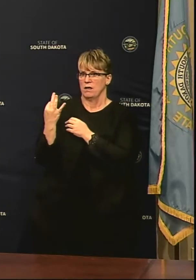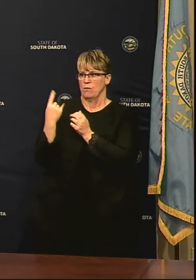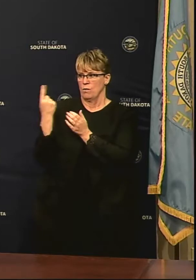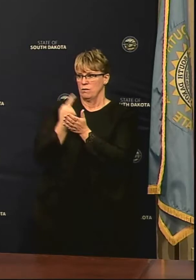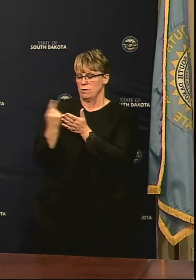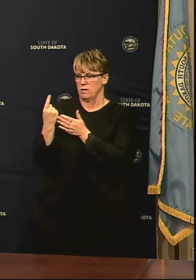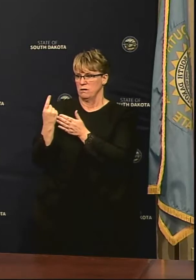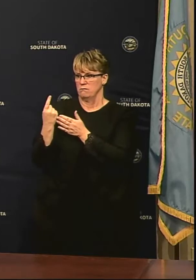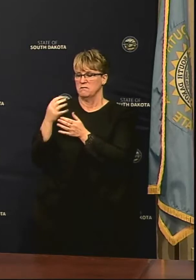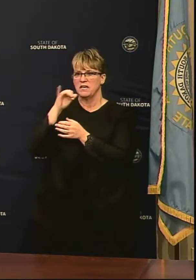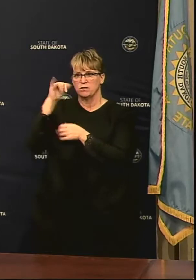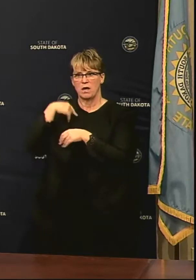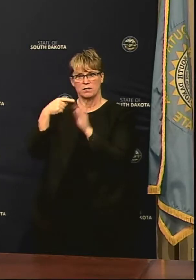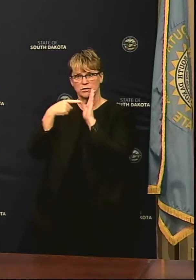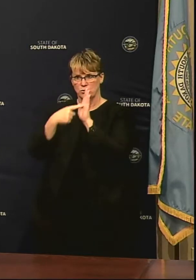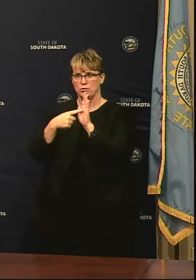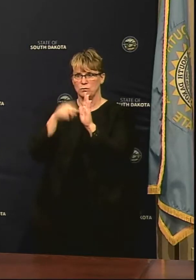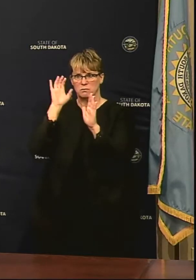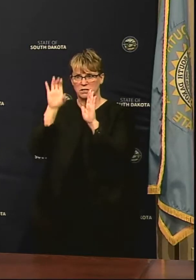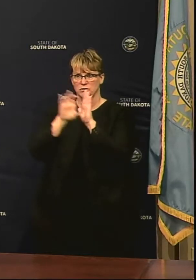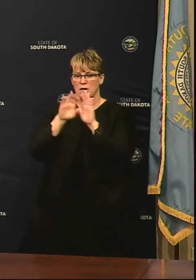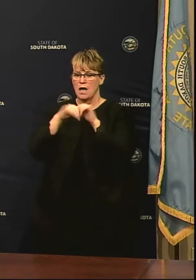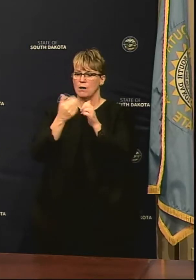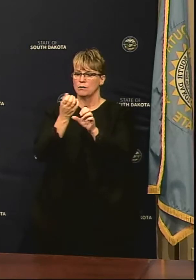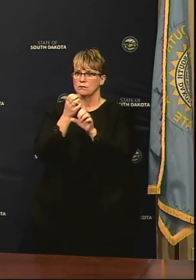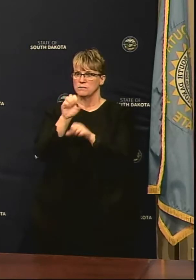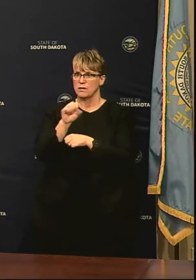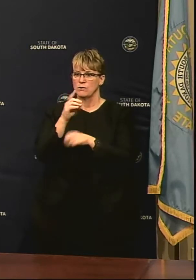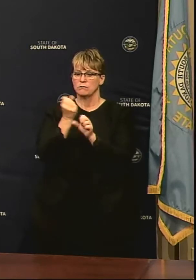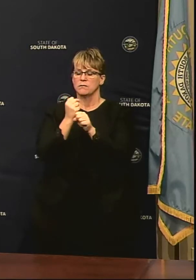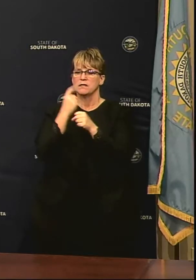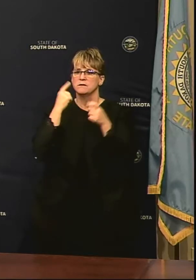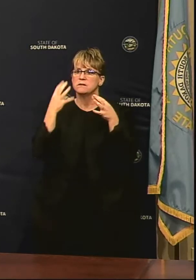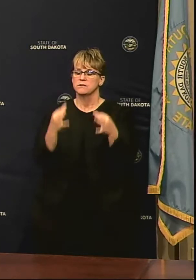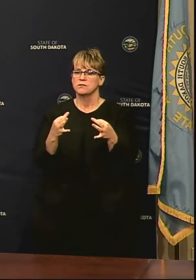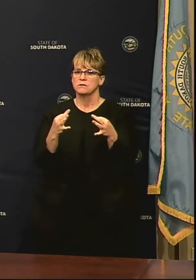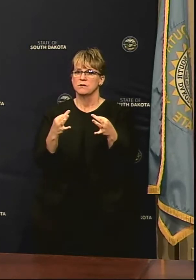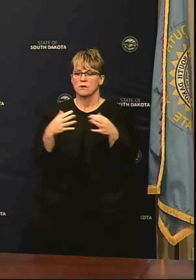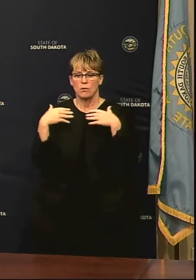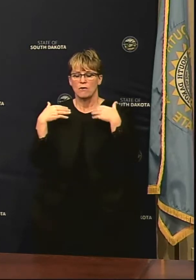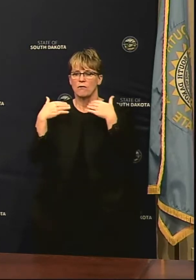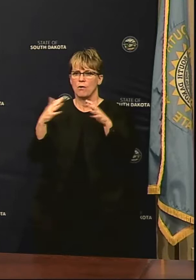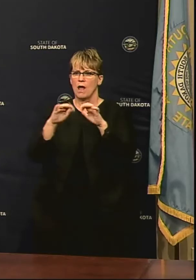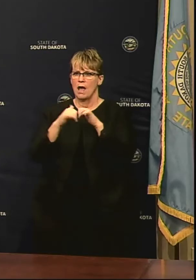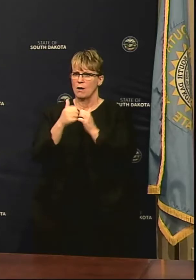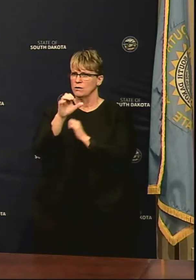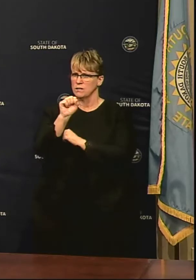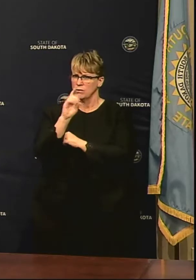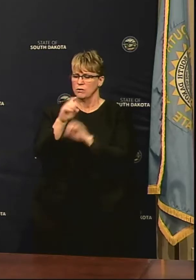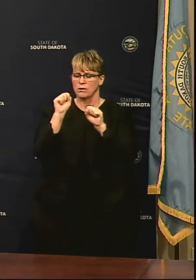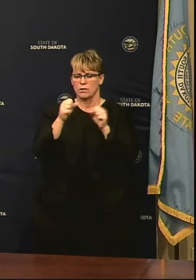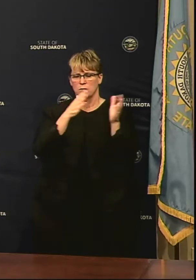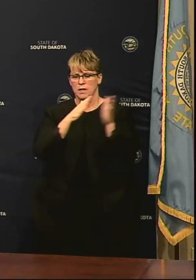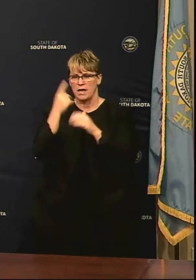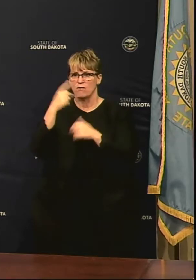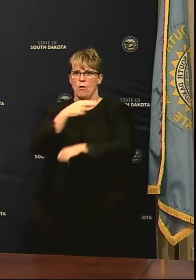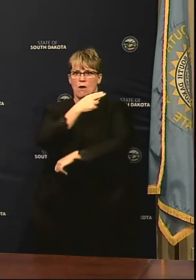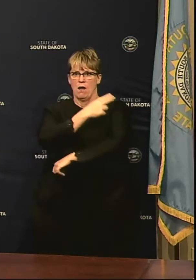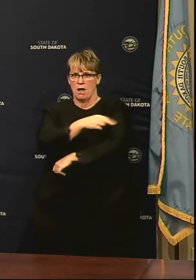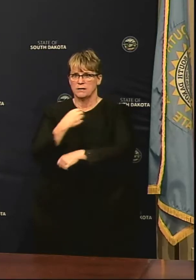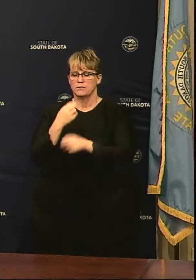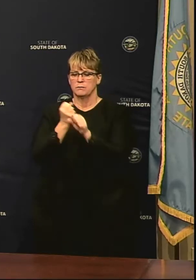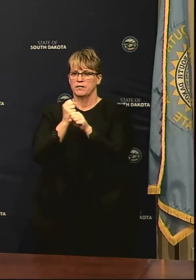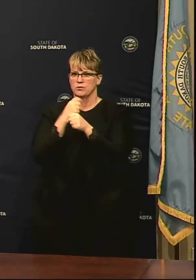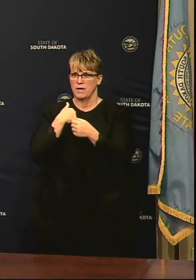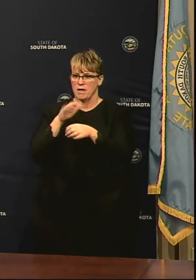yesterday, that I showed you how South Dakota was making its decisions going forward, how we were planning for hospital